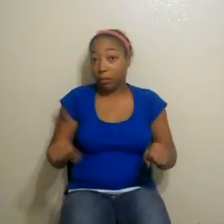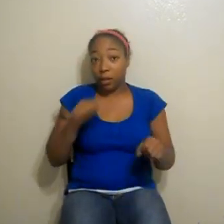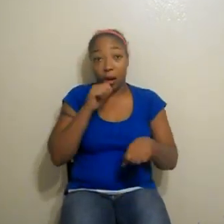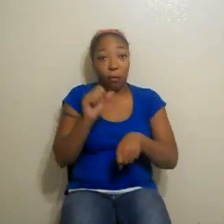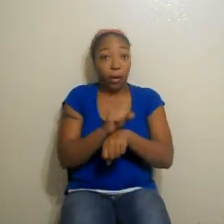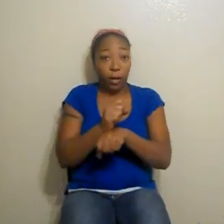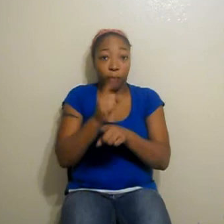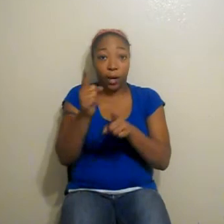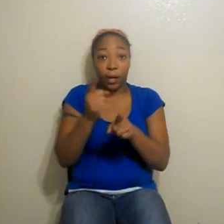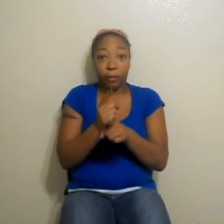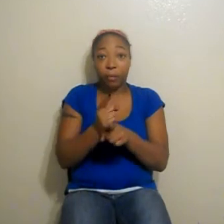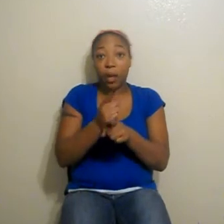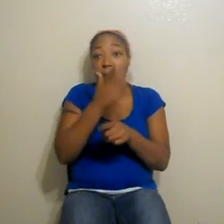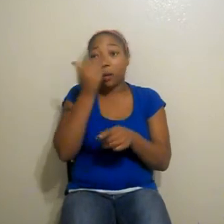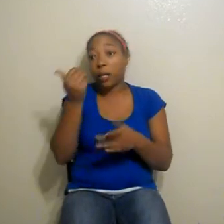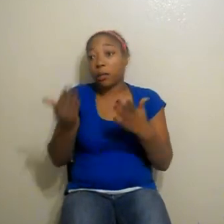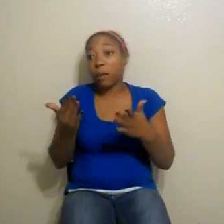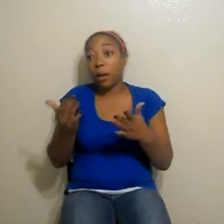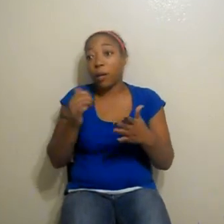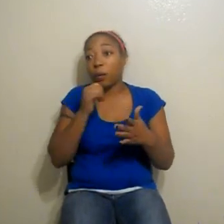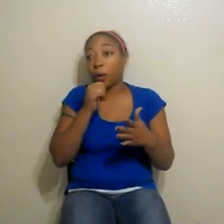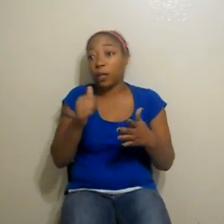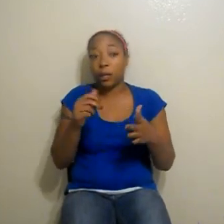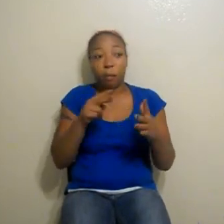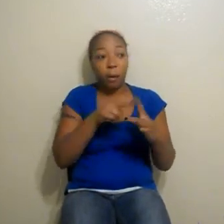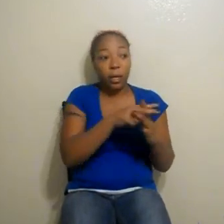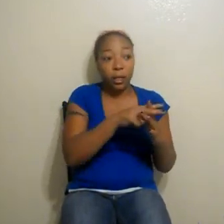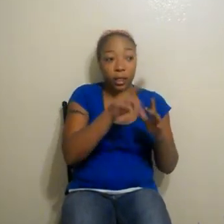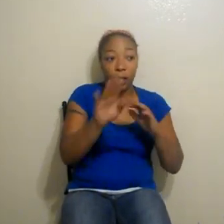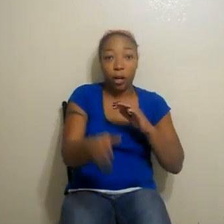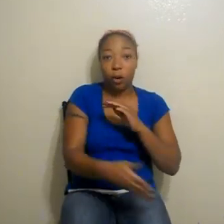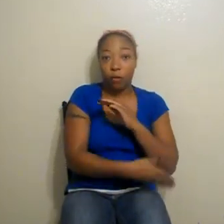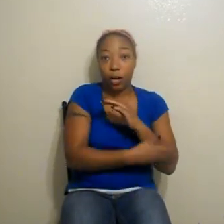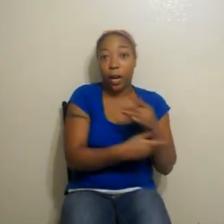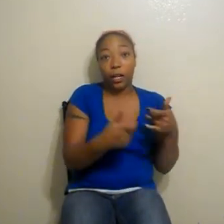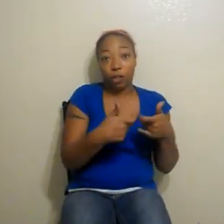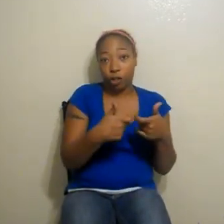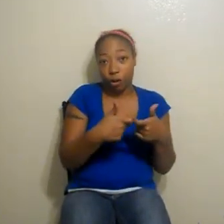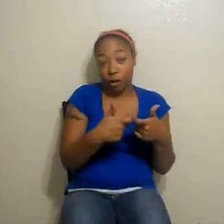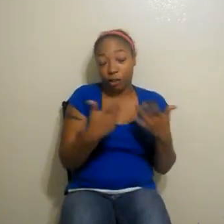not working right because maybe it wasn't plugged in overnight and charged.